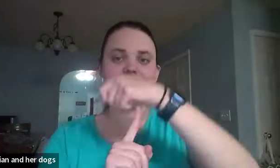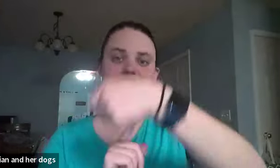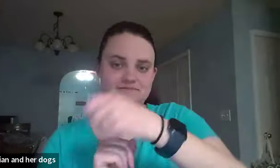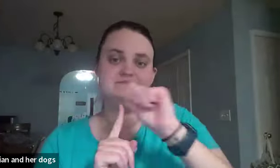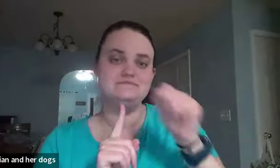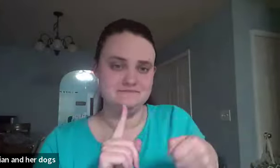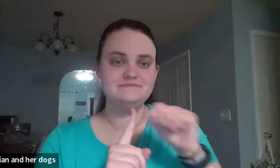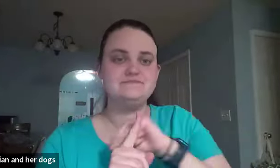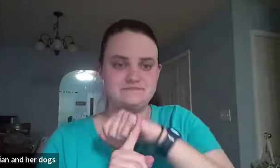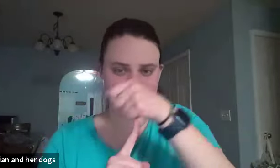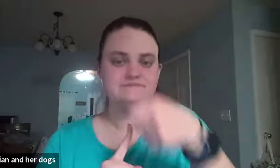banana.